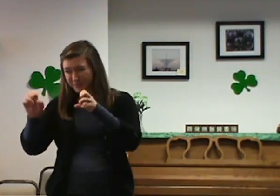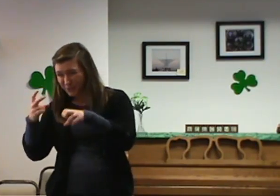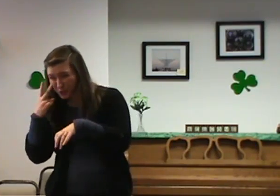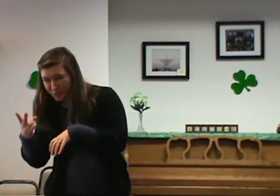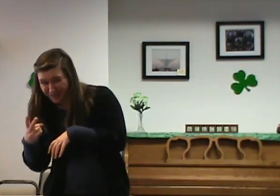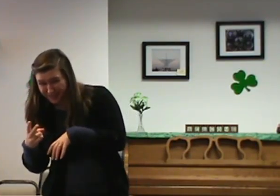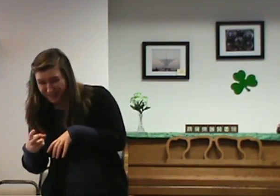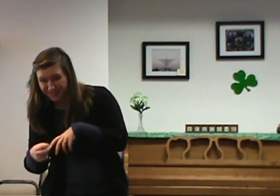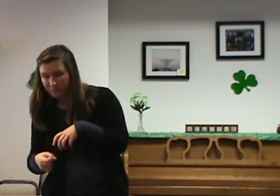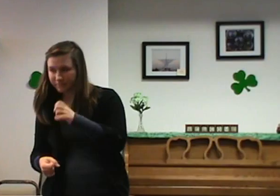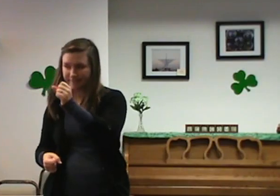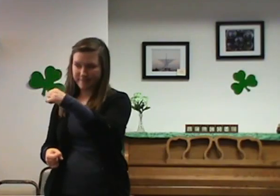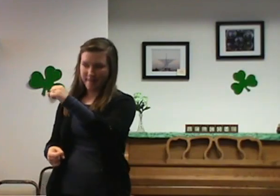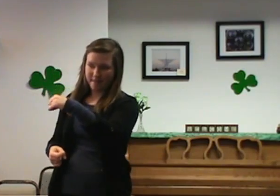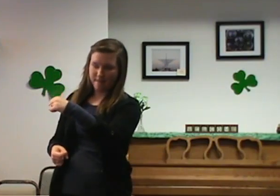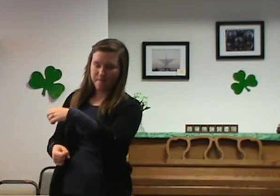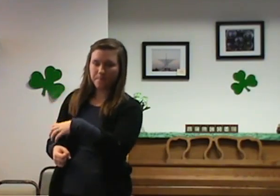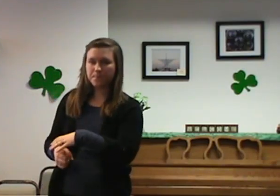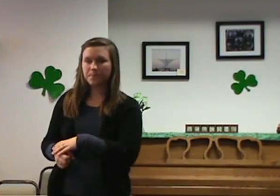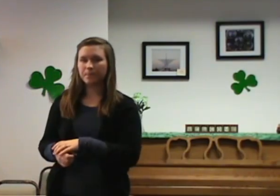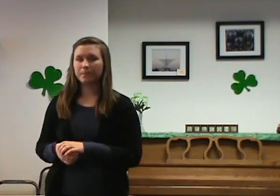Okay, so you can go into this,